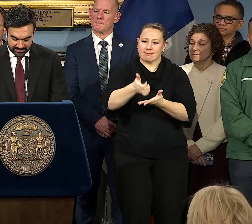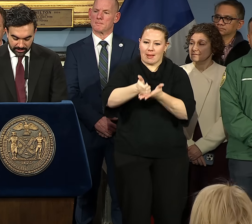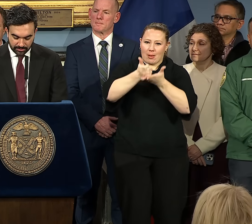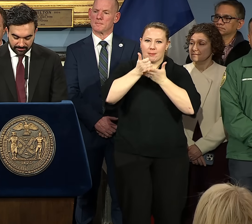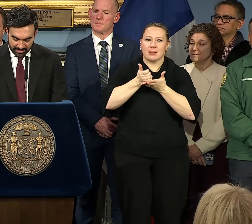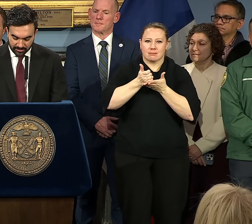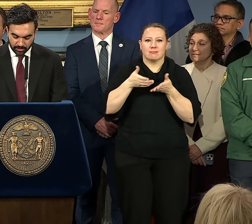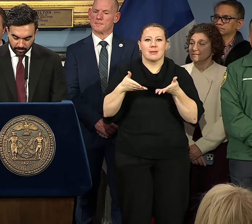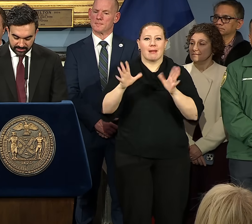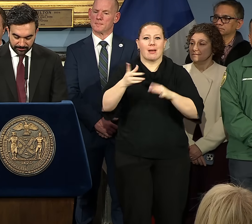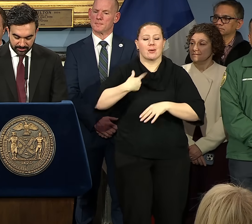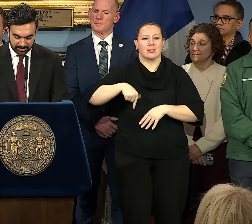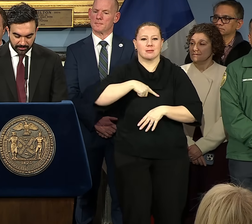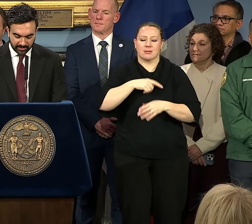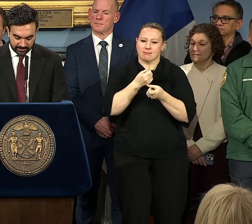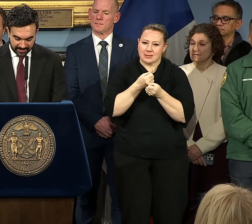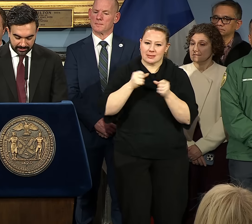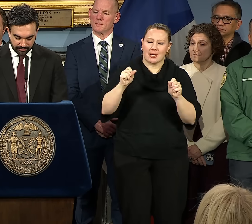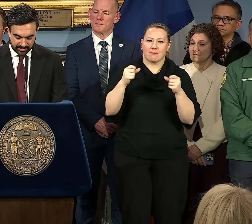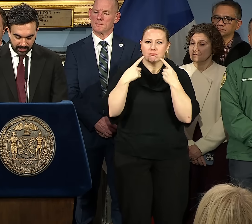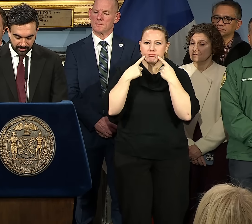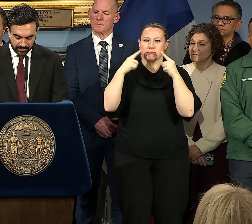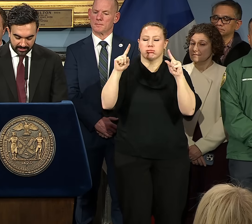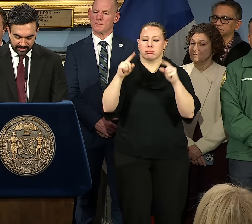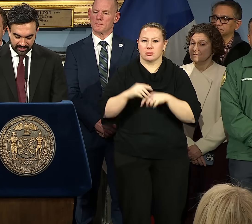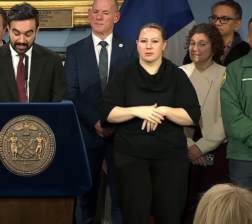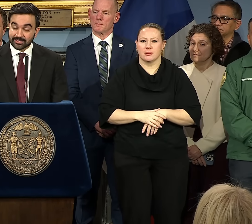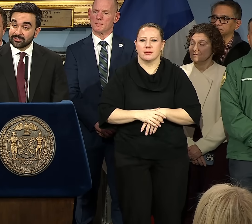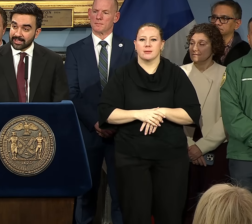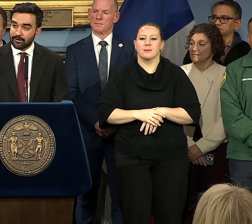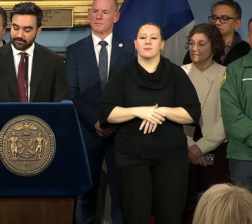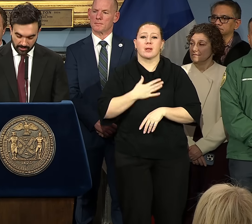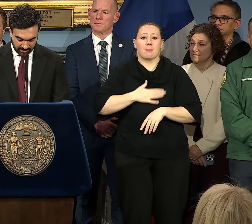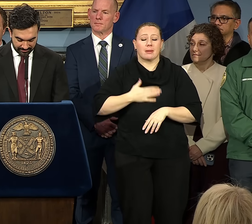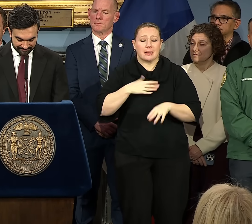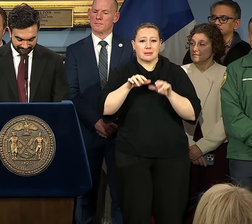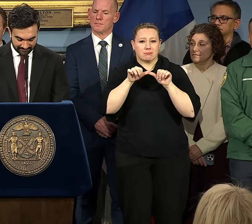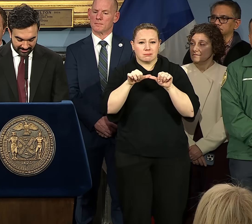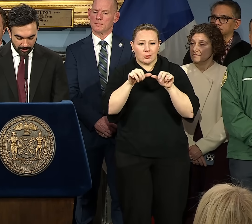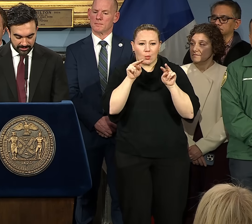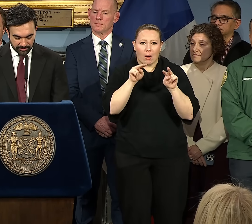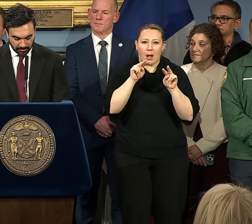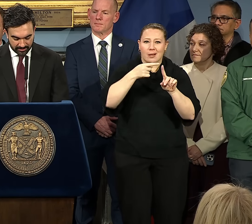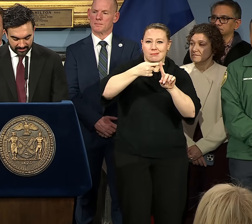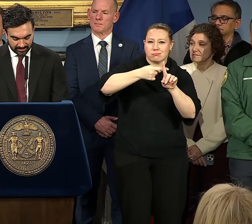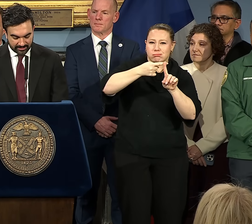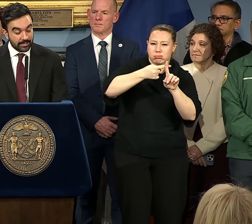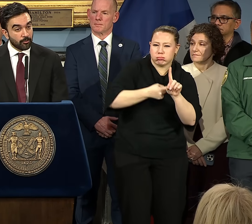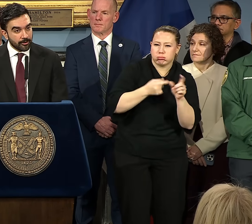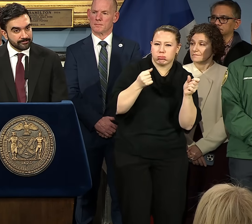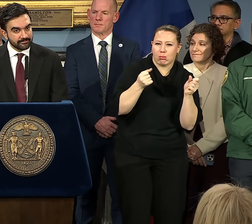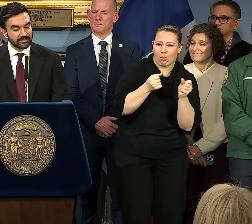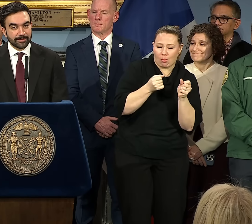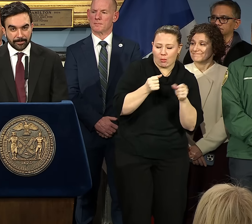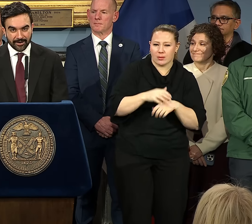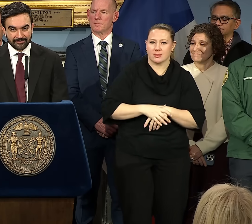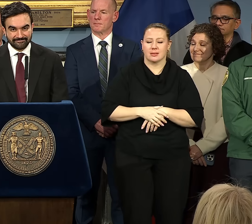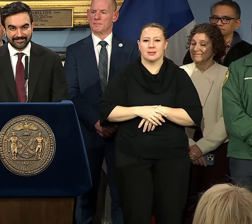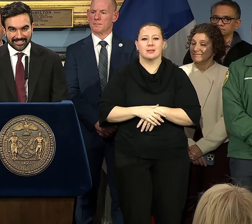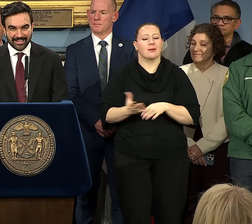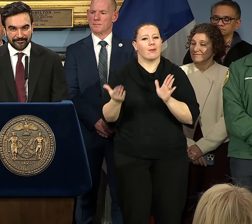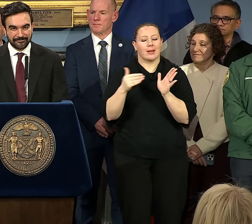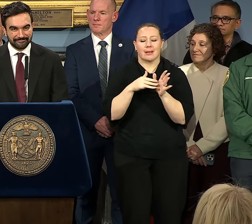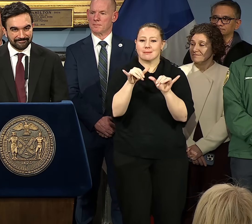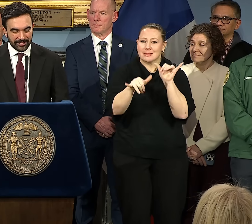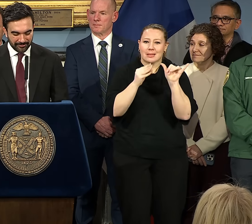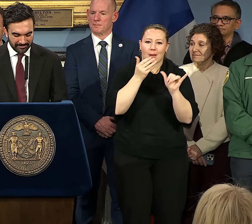Please continue to monitor the cold temperatures that we are expecting over this coming week and to look out for one another. As always, New York, stay warm, stay prepared,